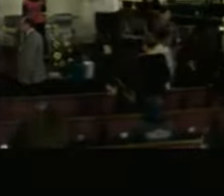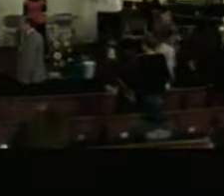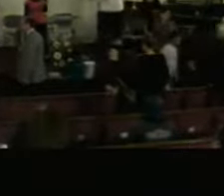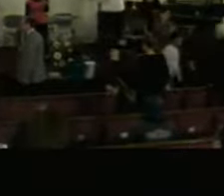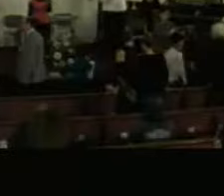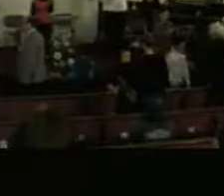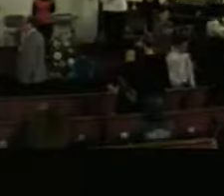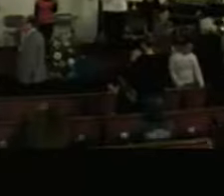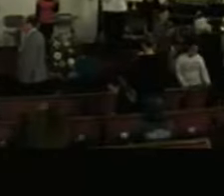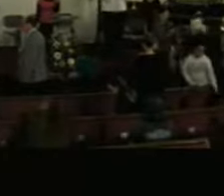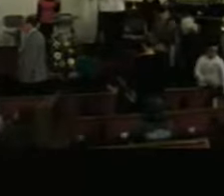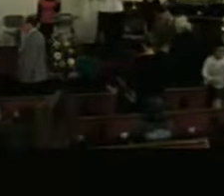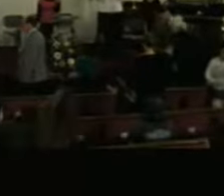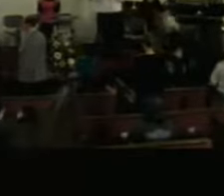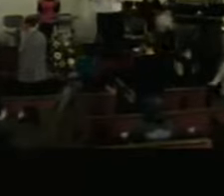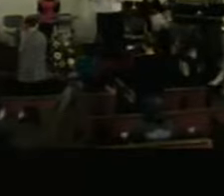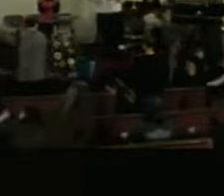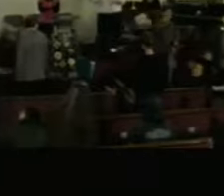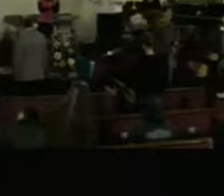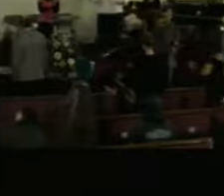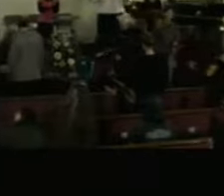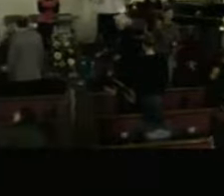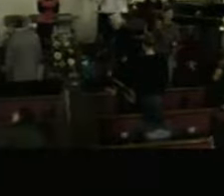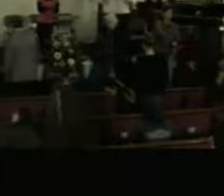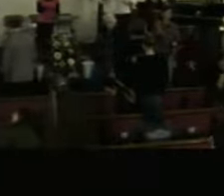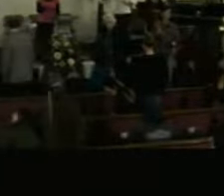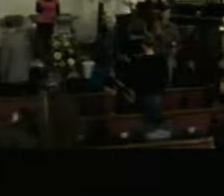None like you.